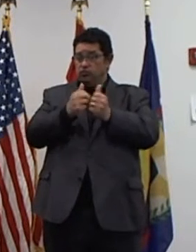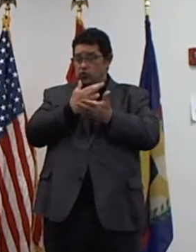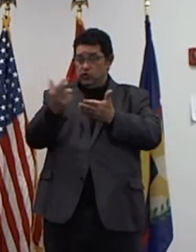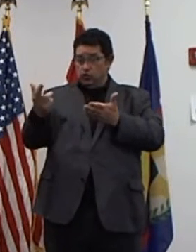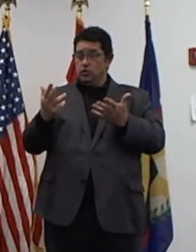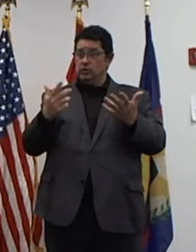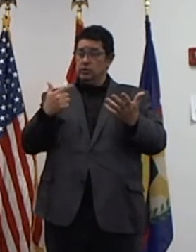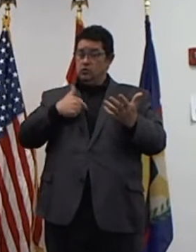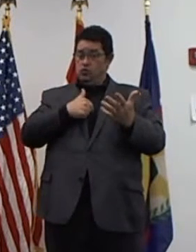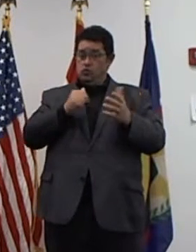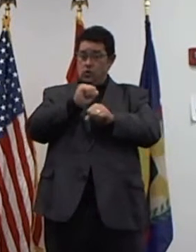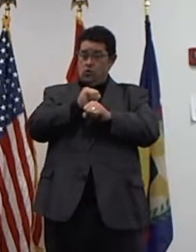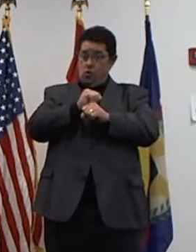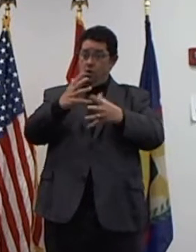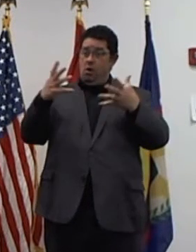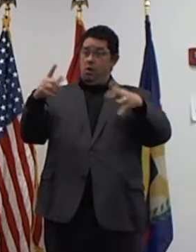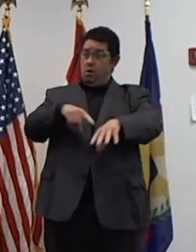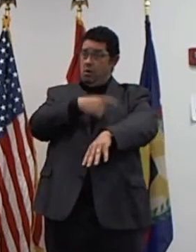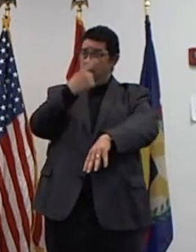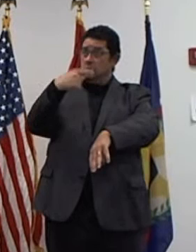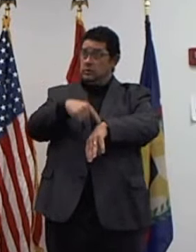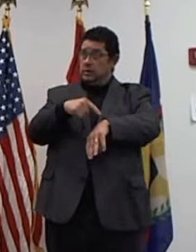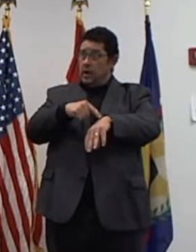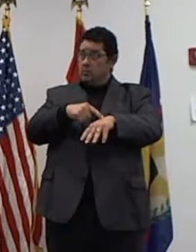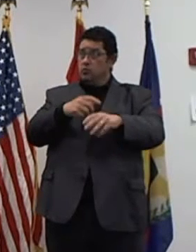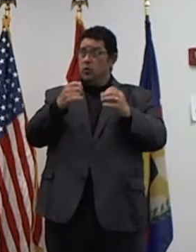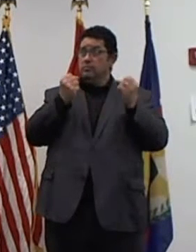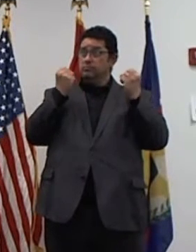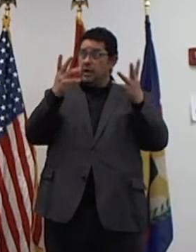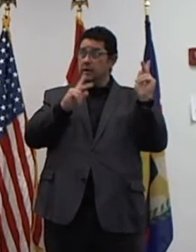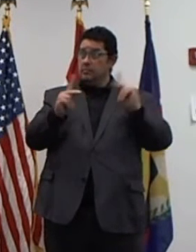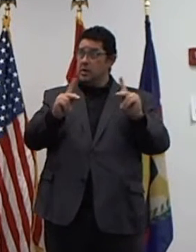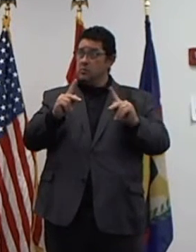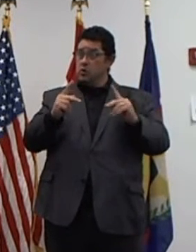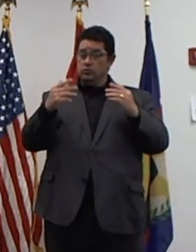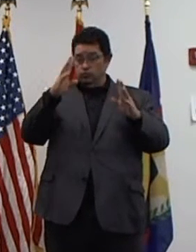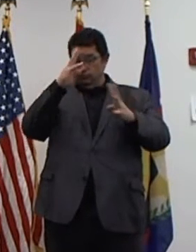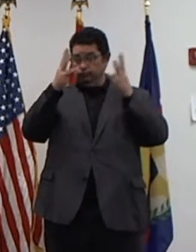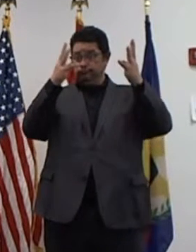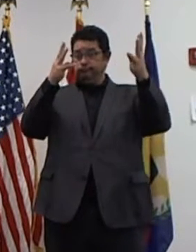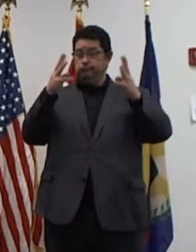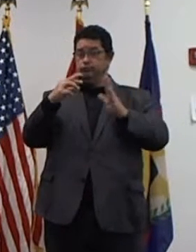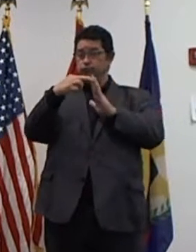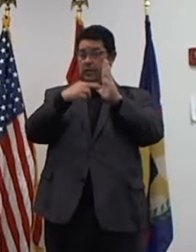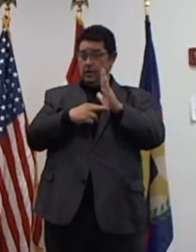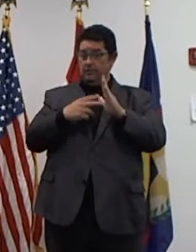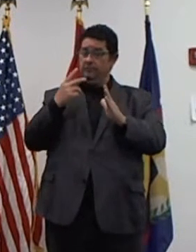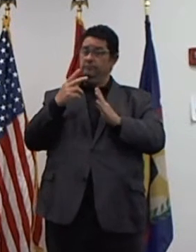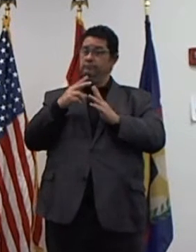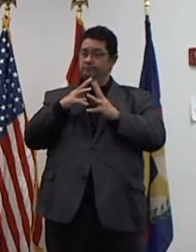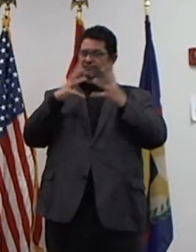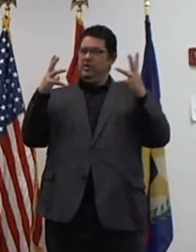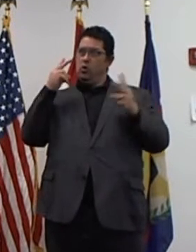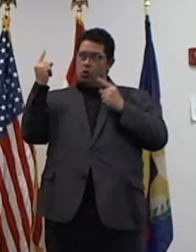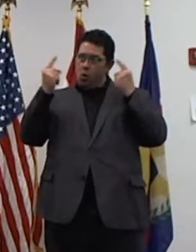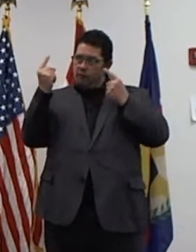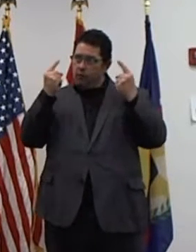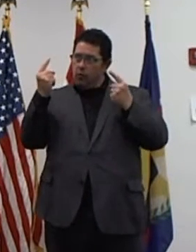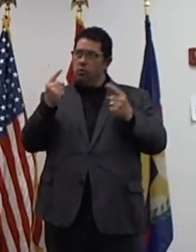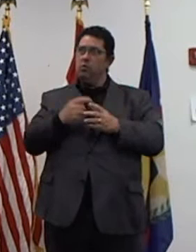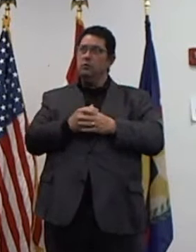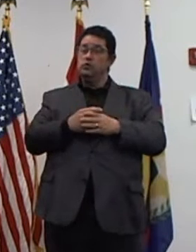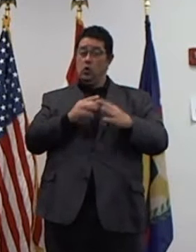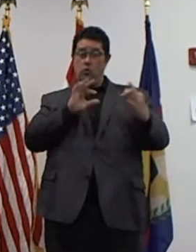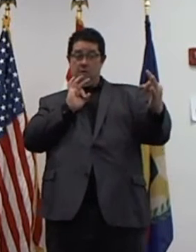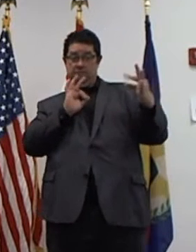working together with a lot of individuals to develop guidelines that were very thoughtful. The feedback from our business community is they're